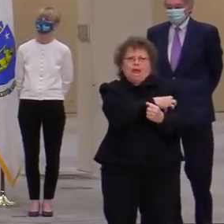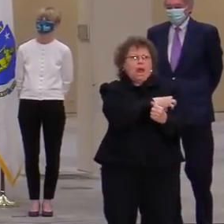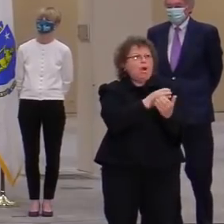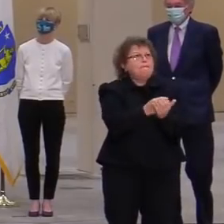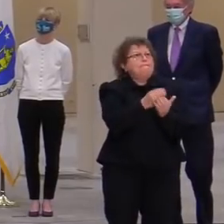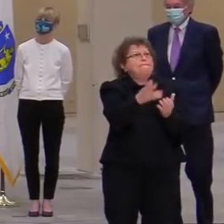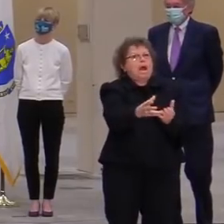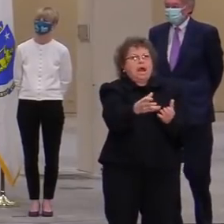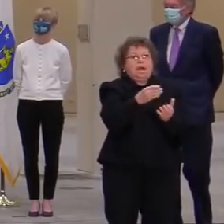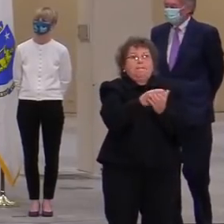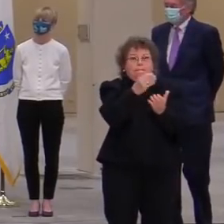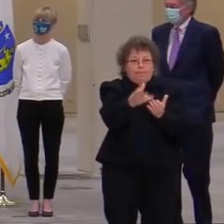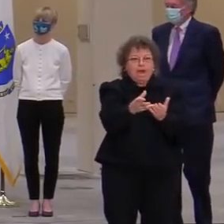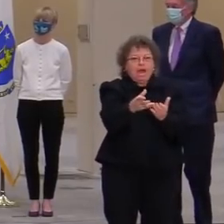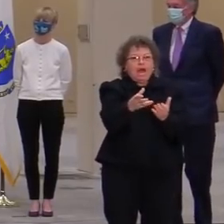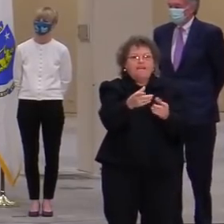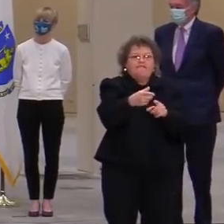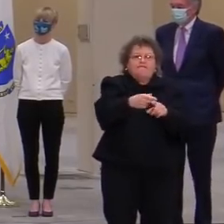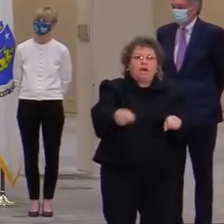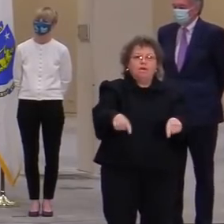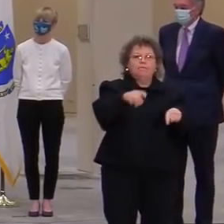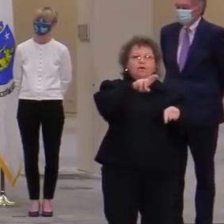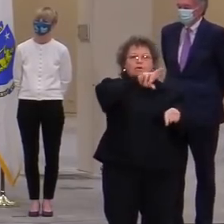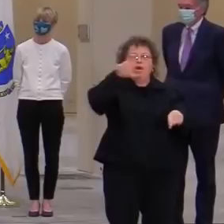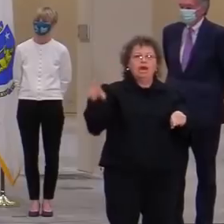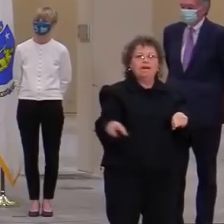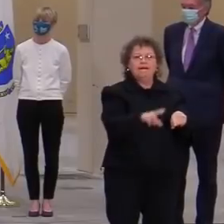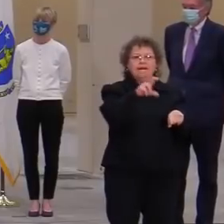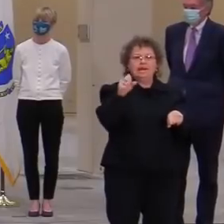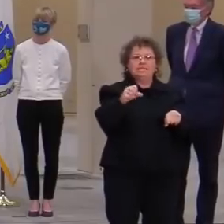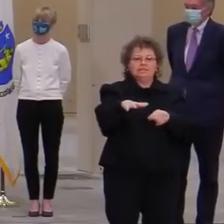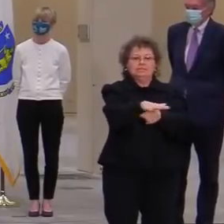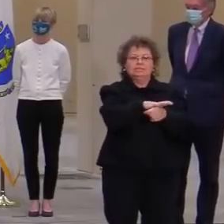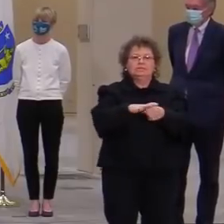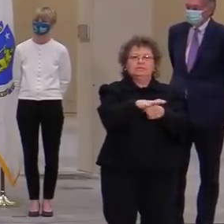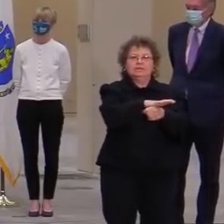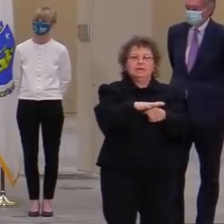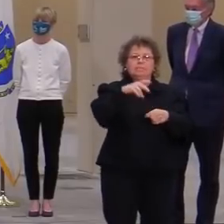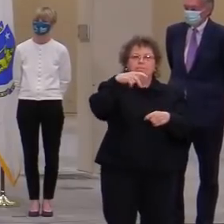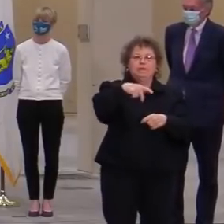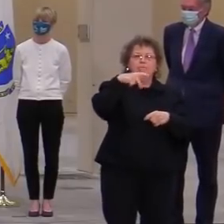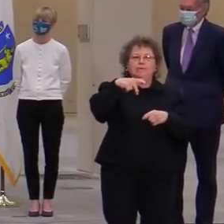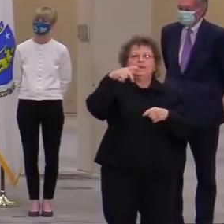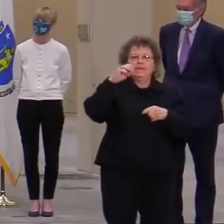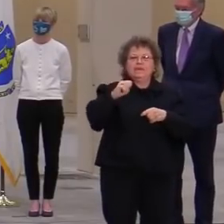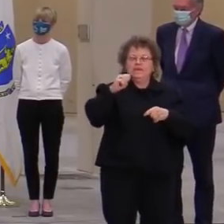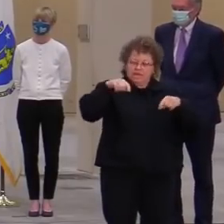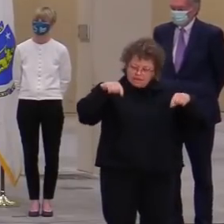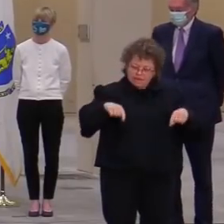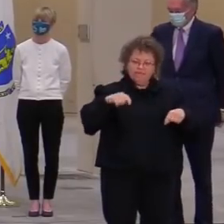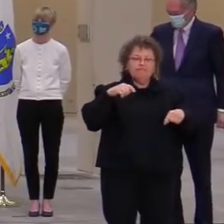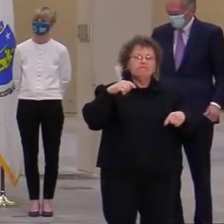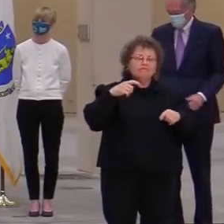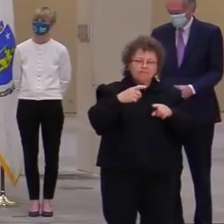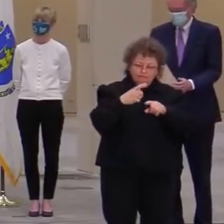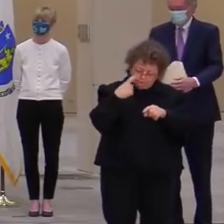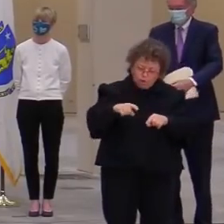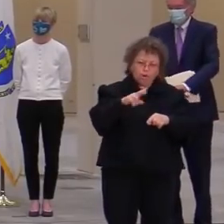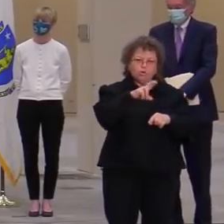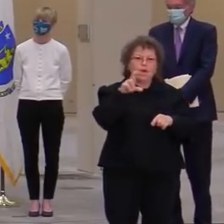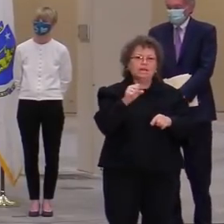that domestically sourced and domestically produced system of PPE for the people of the United